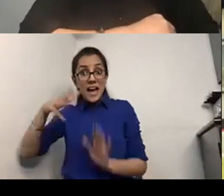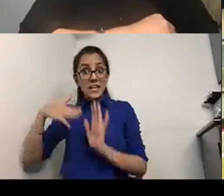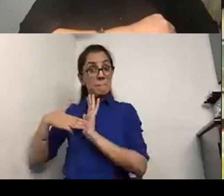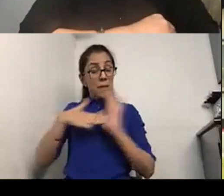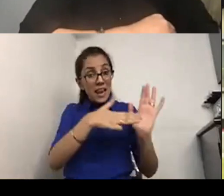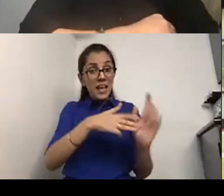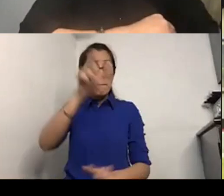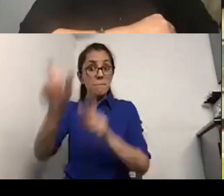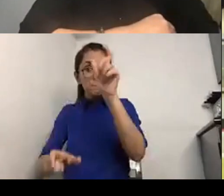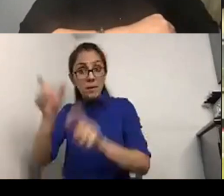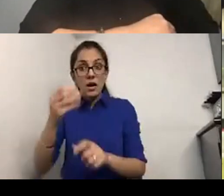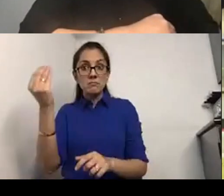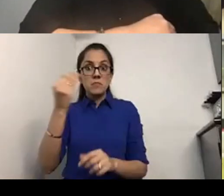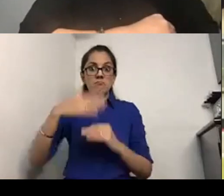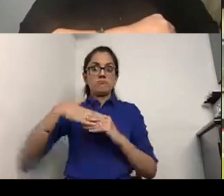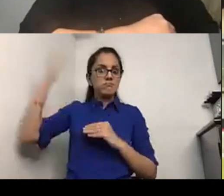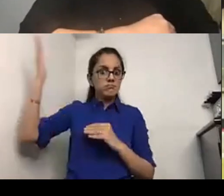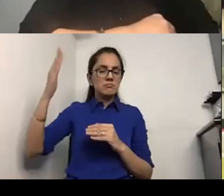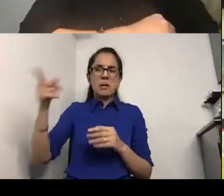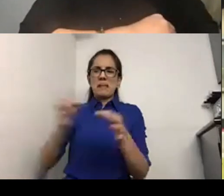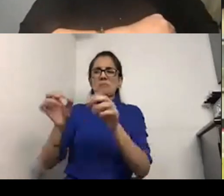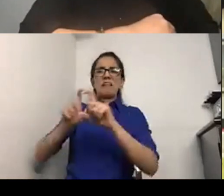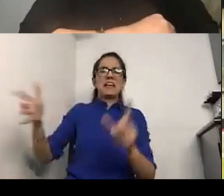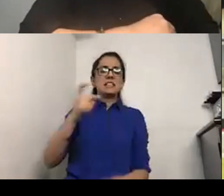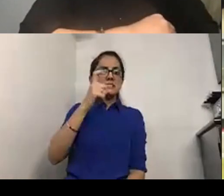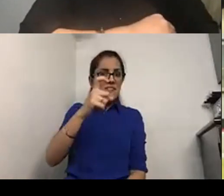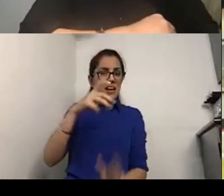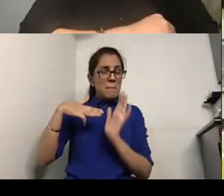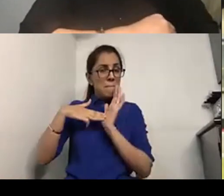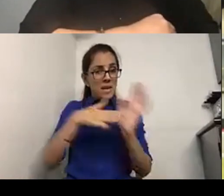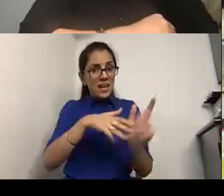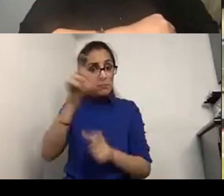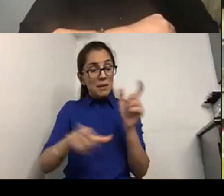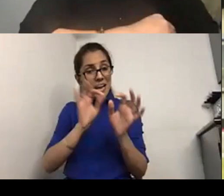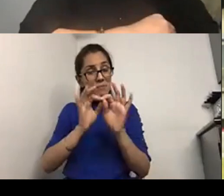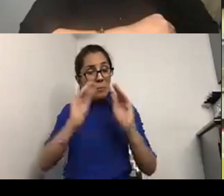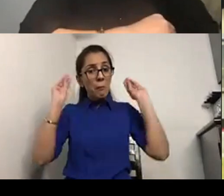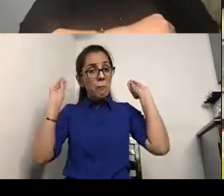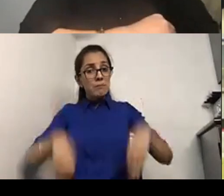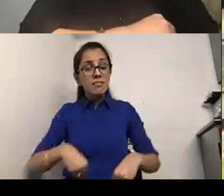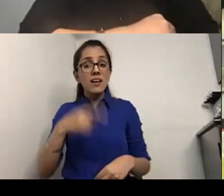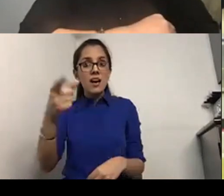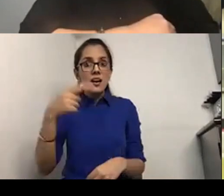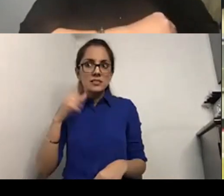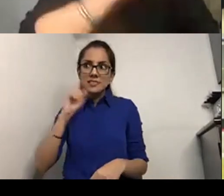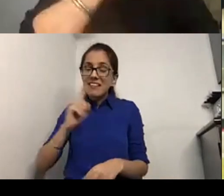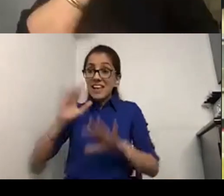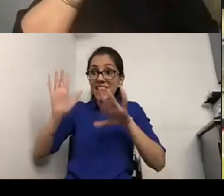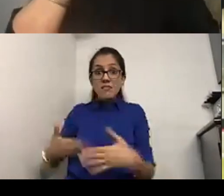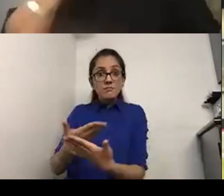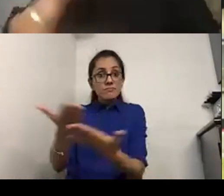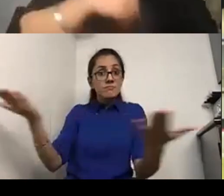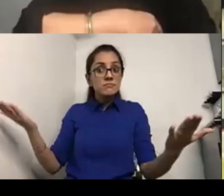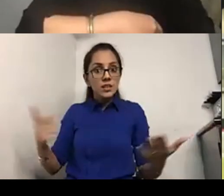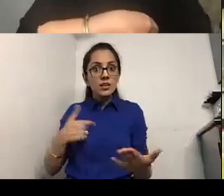million to probably an unexplained population of 7 million people who are probably deaf in our country.